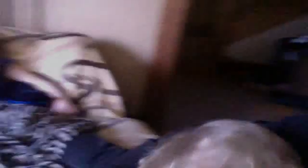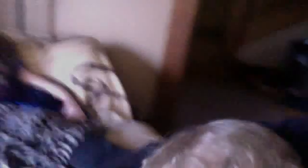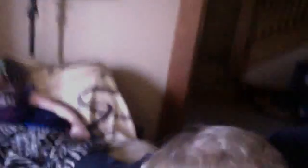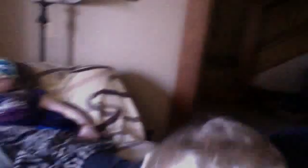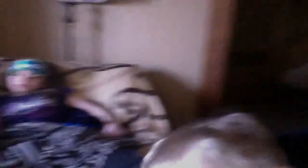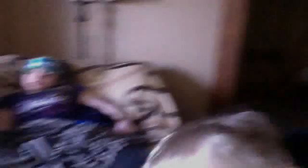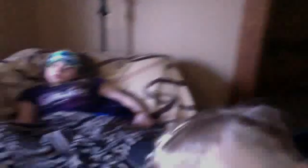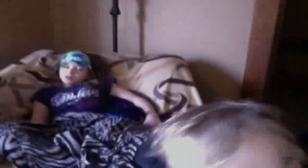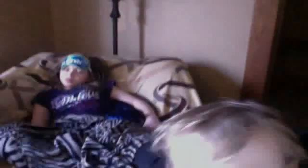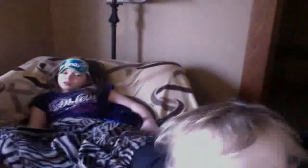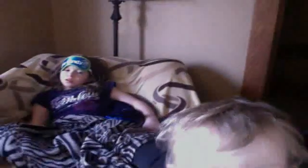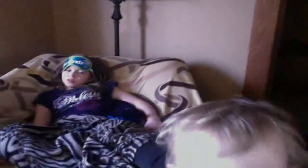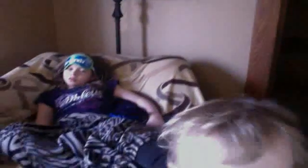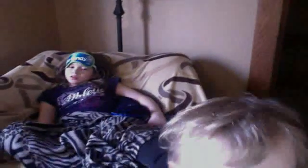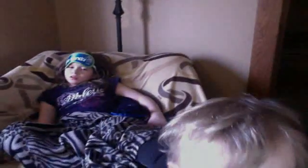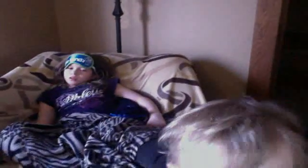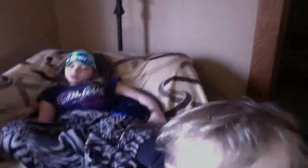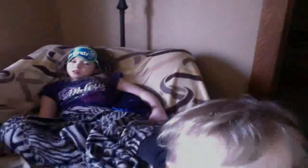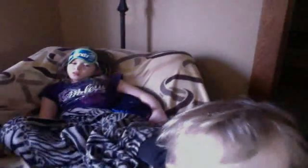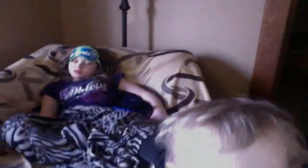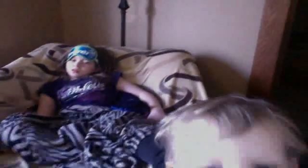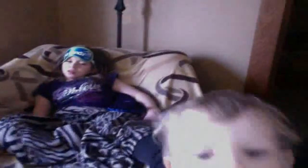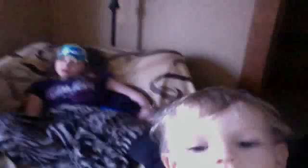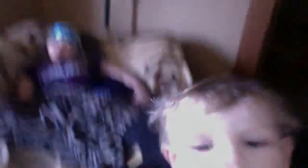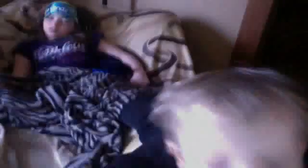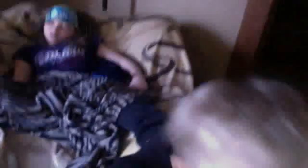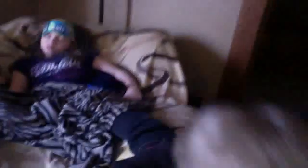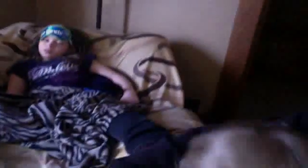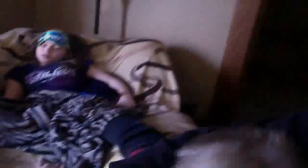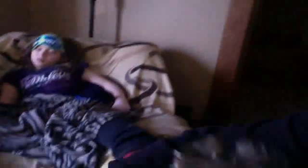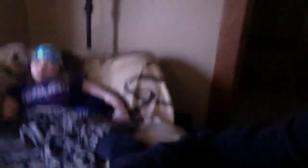No, Rudy. Stay in the room. Okay, inside.